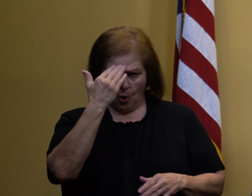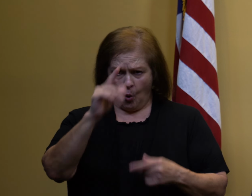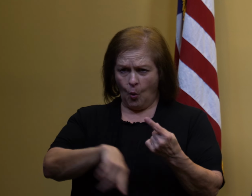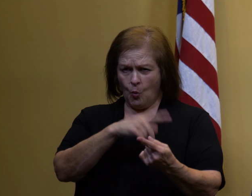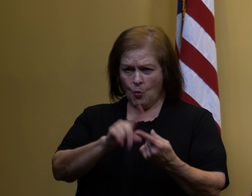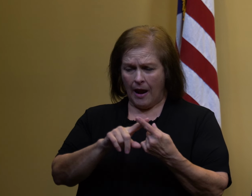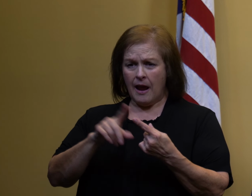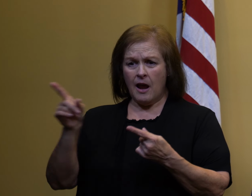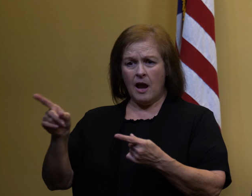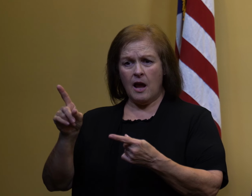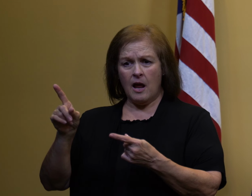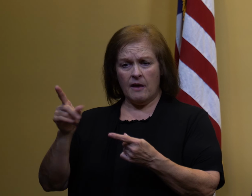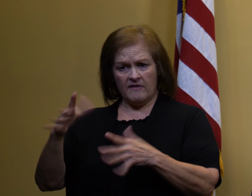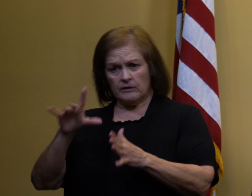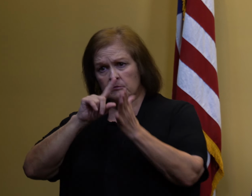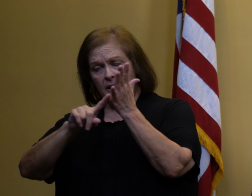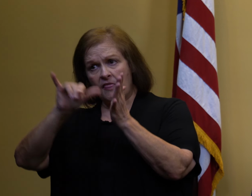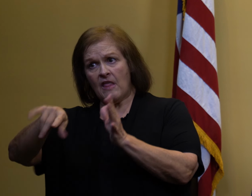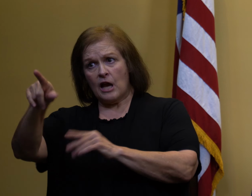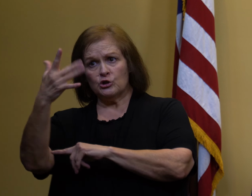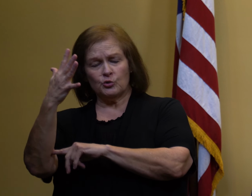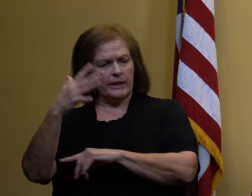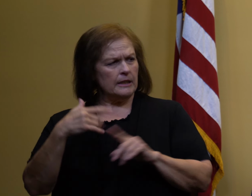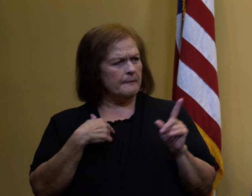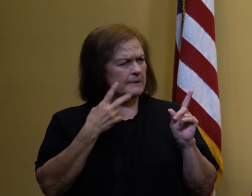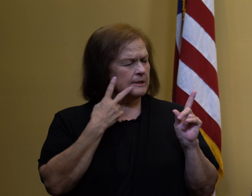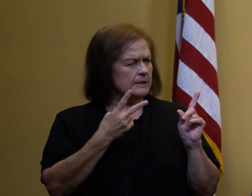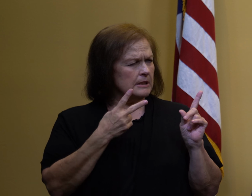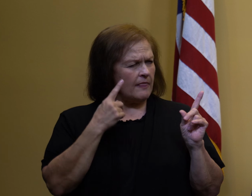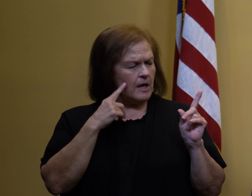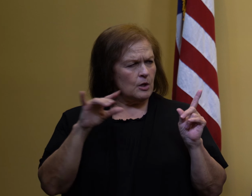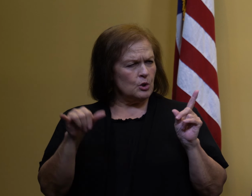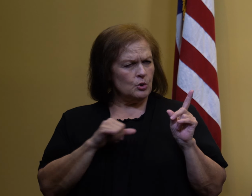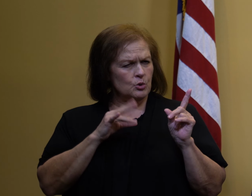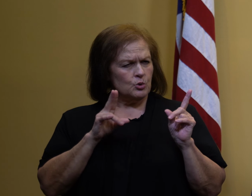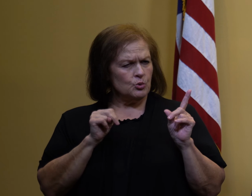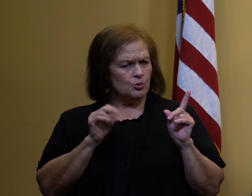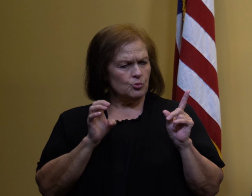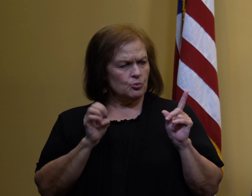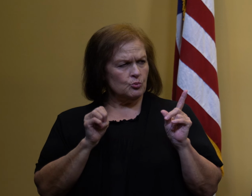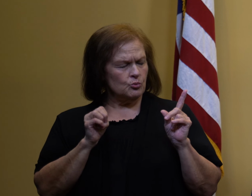was June, let's see. Check to see if I have it right here in front of me.